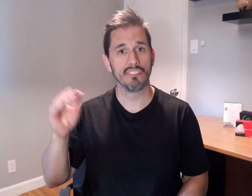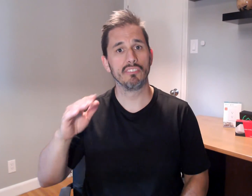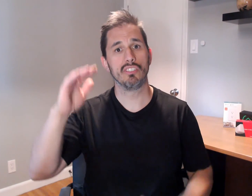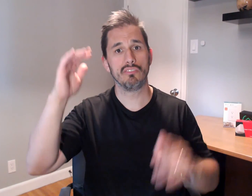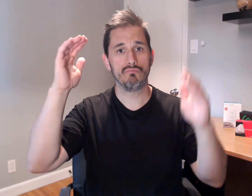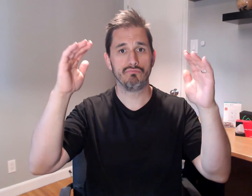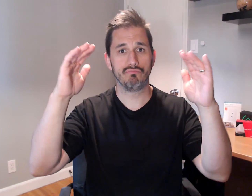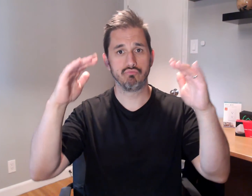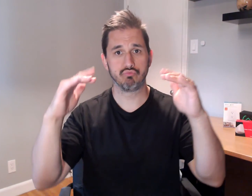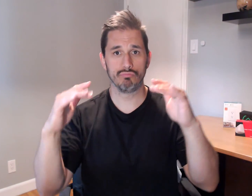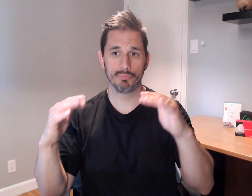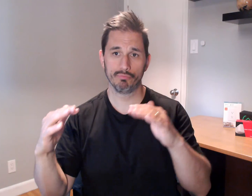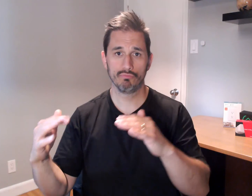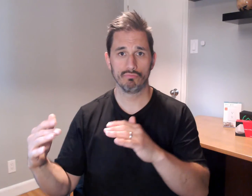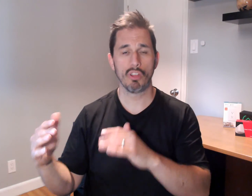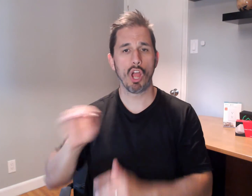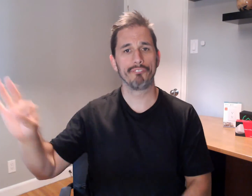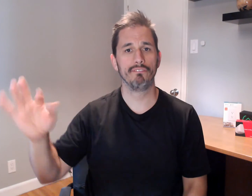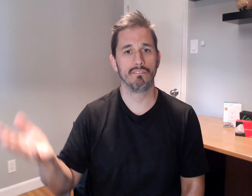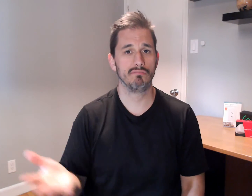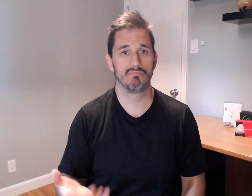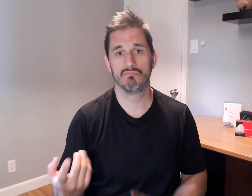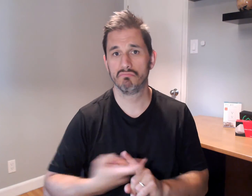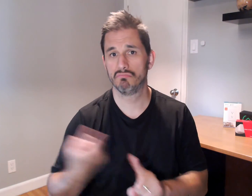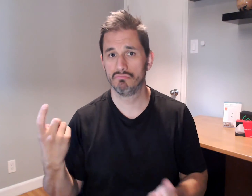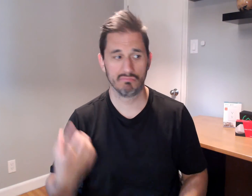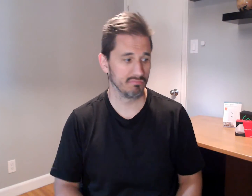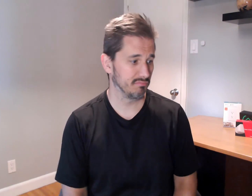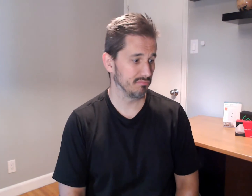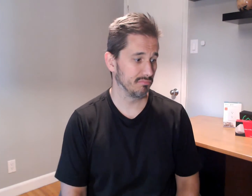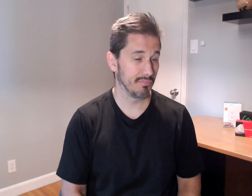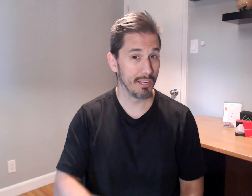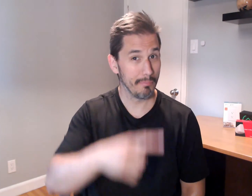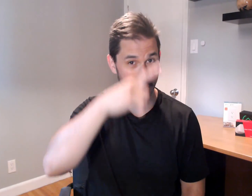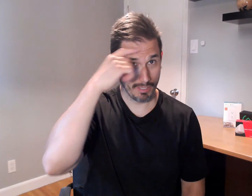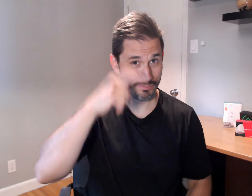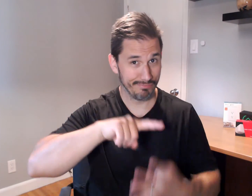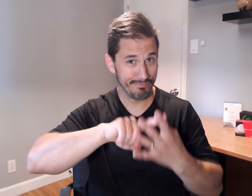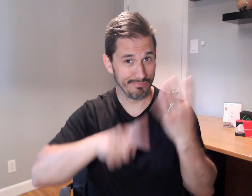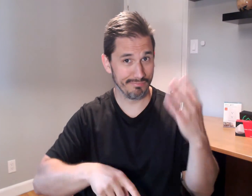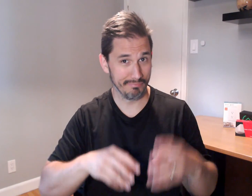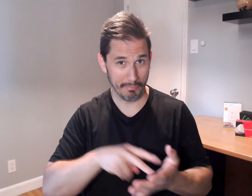on, lowering the humidity in the room, and then turn off once the room is dry enough.